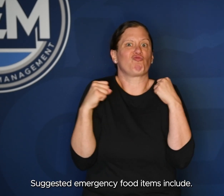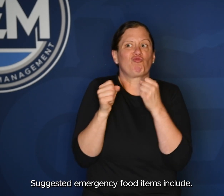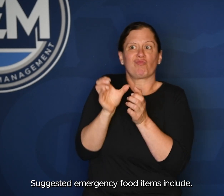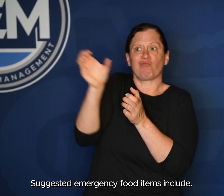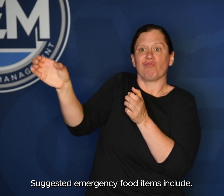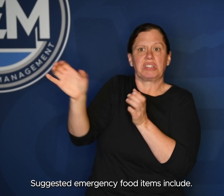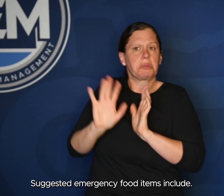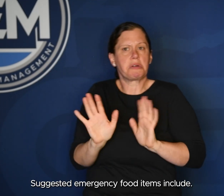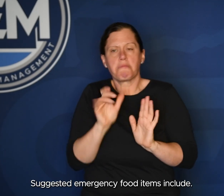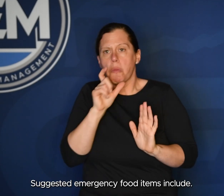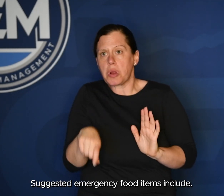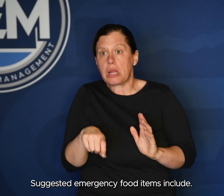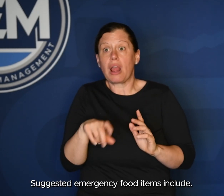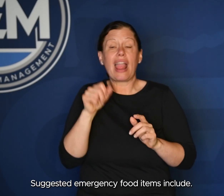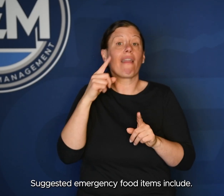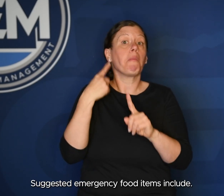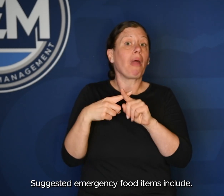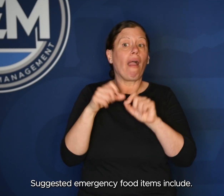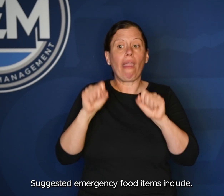Suggested emergency food items include